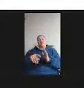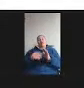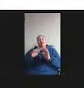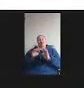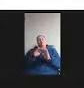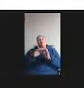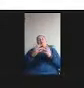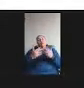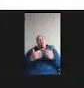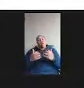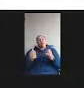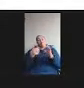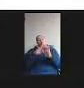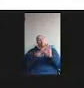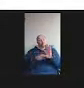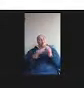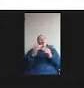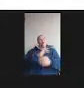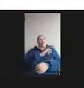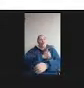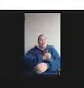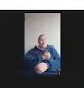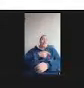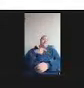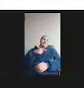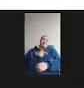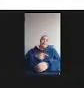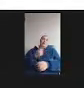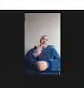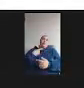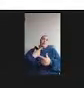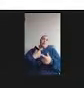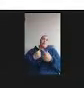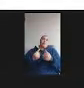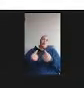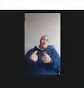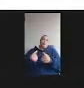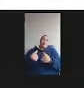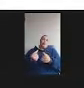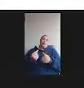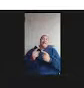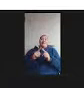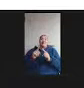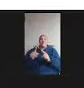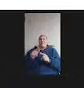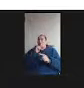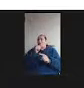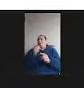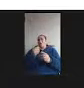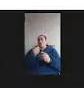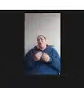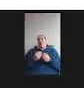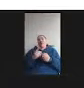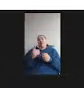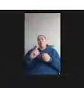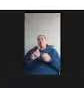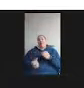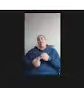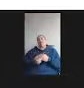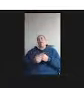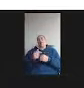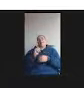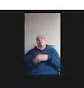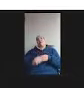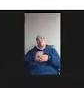Authority has been dealing with, and that is not a thing that it happens on a monthly basis, but